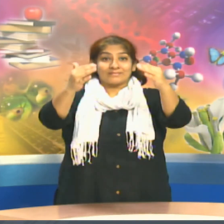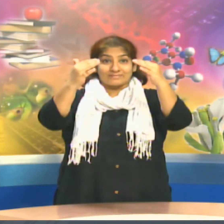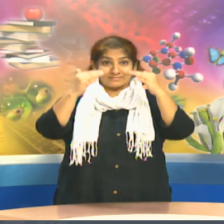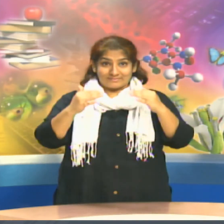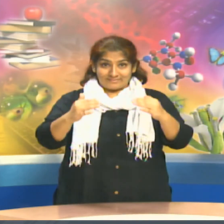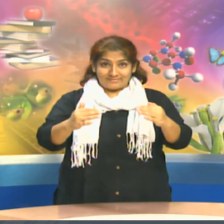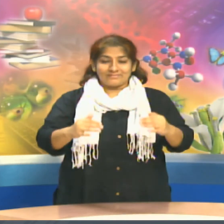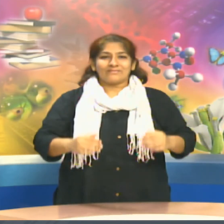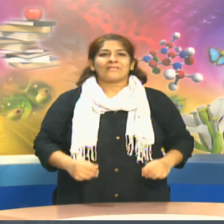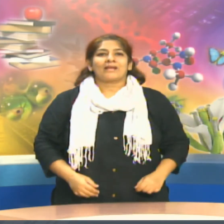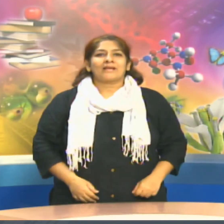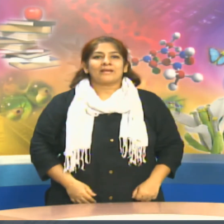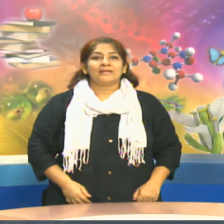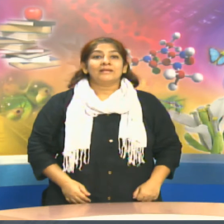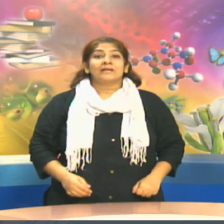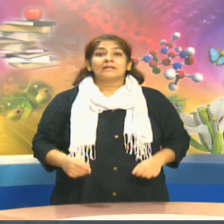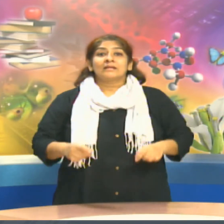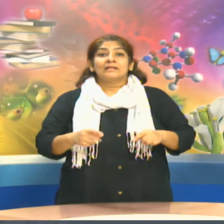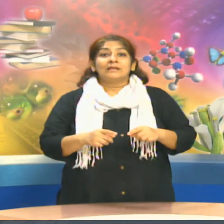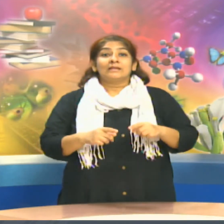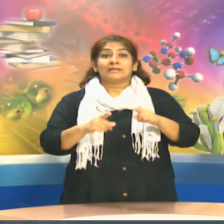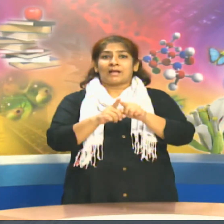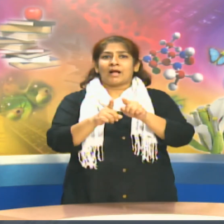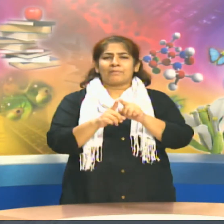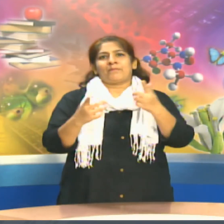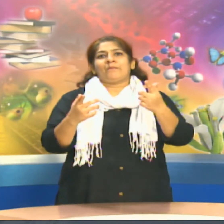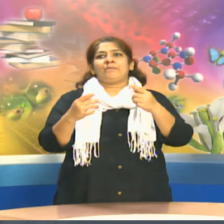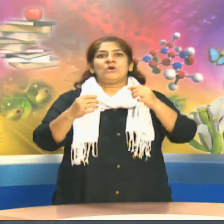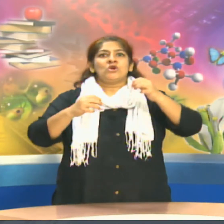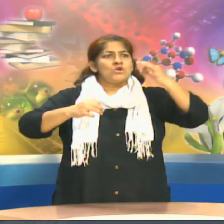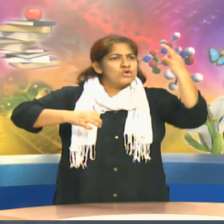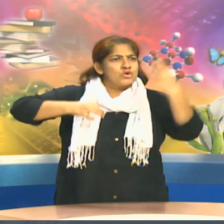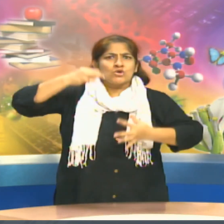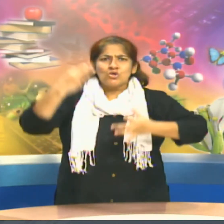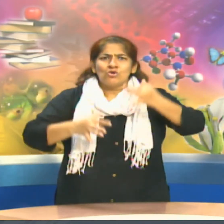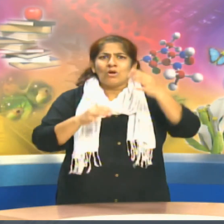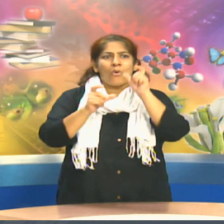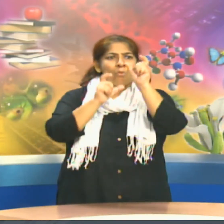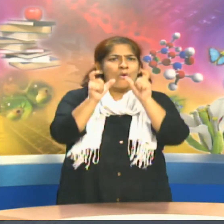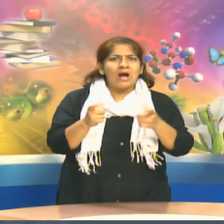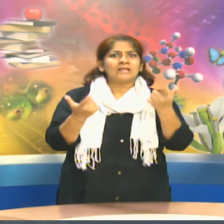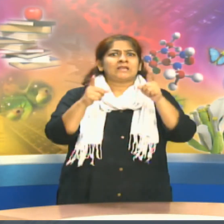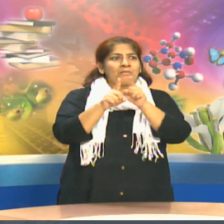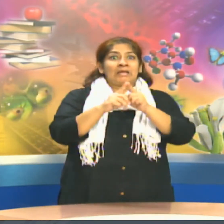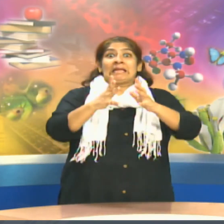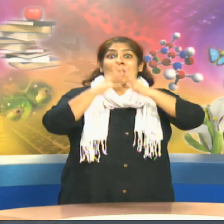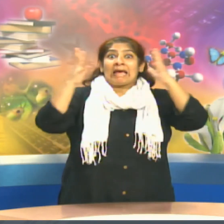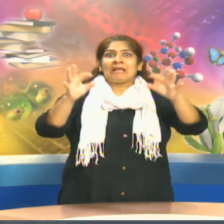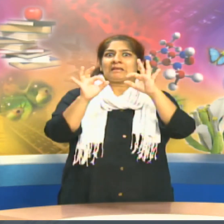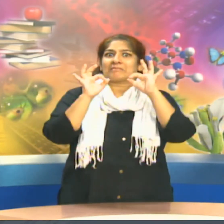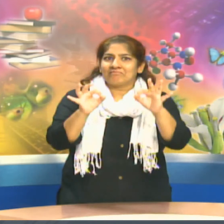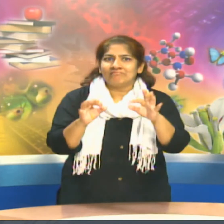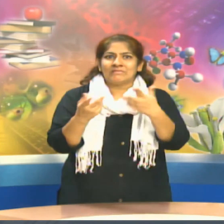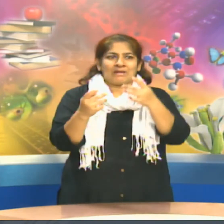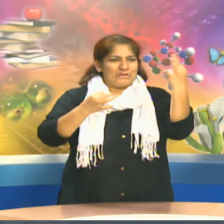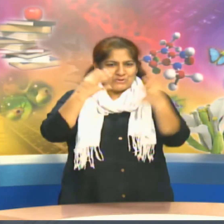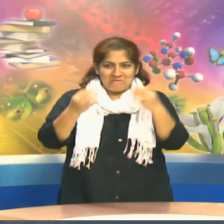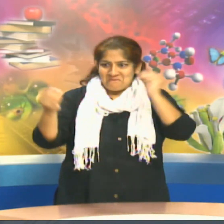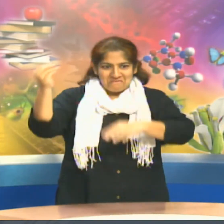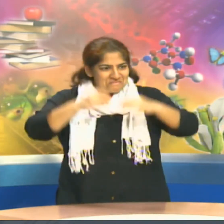planning. The next point is like there are new innovations